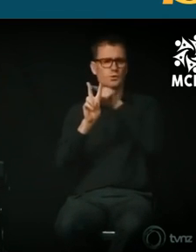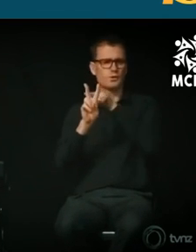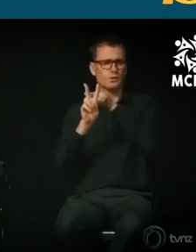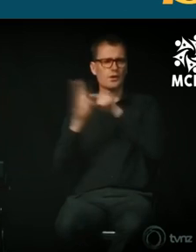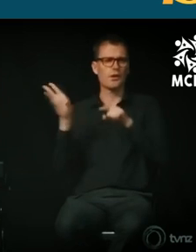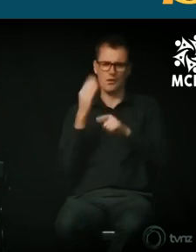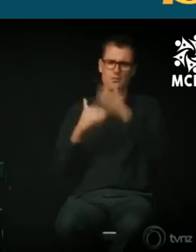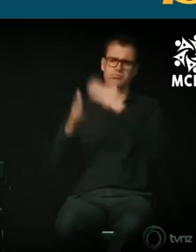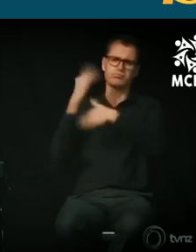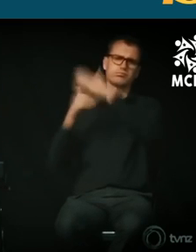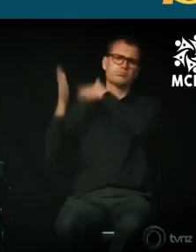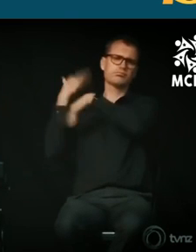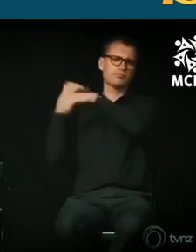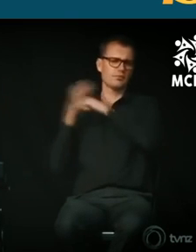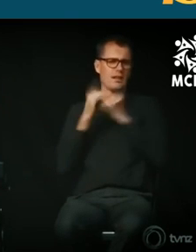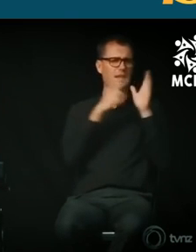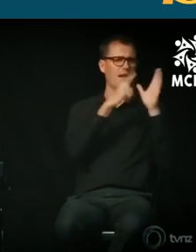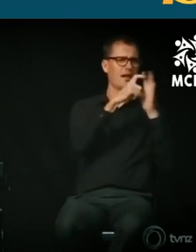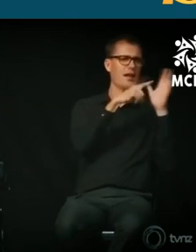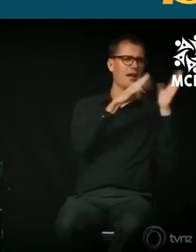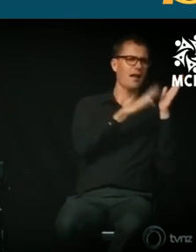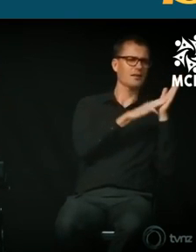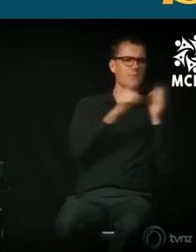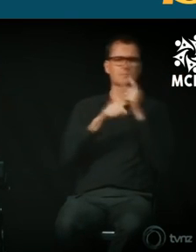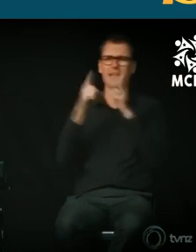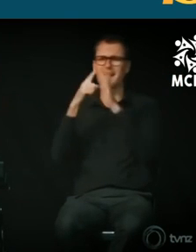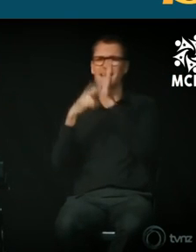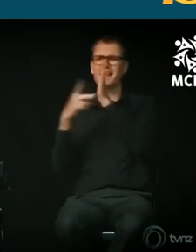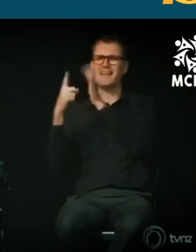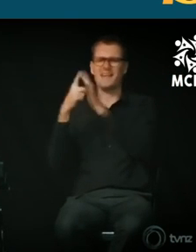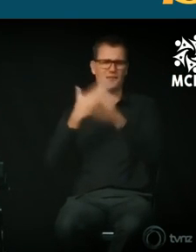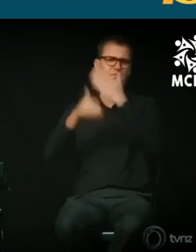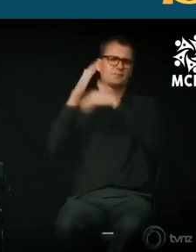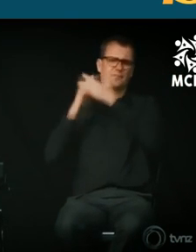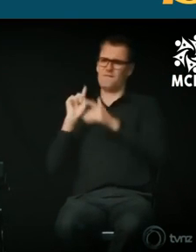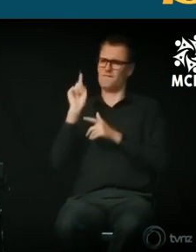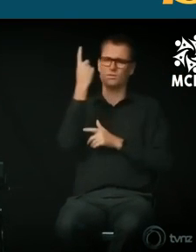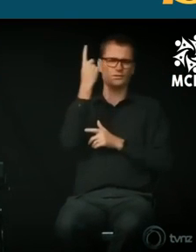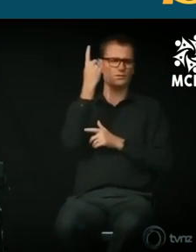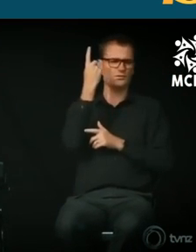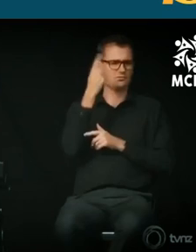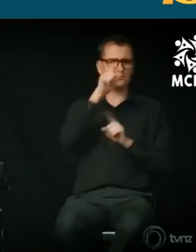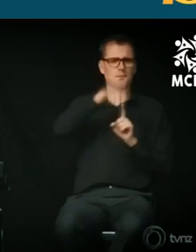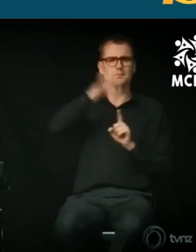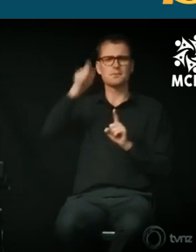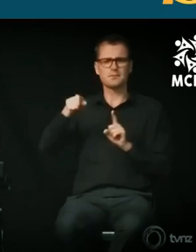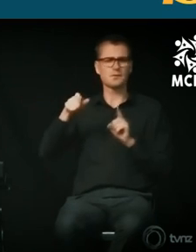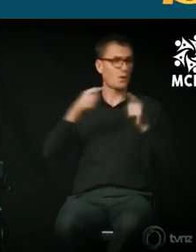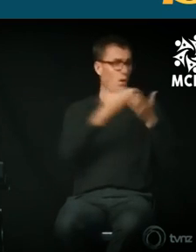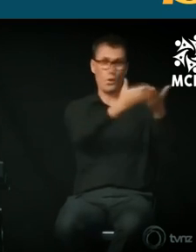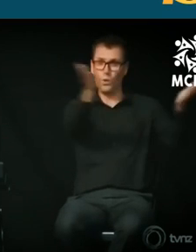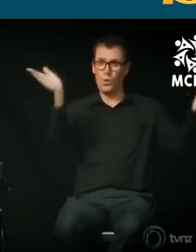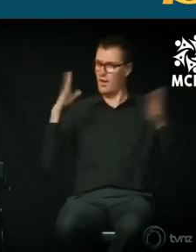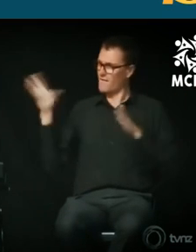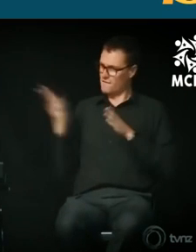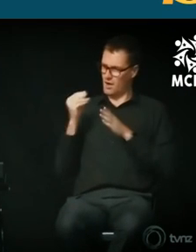father Adam and mother Eve. So we all are Adam's children, Eve's